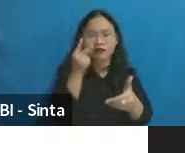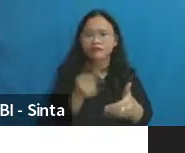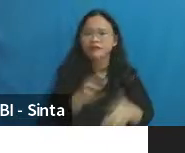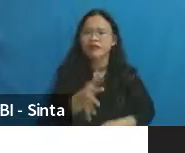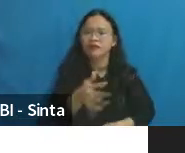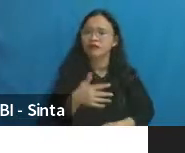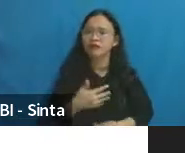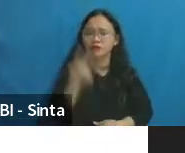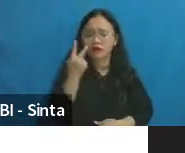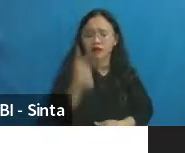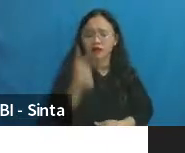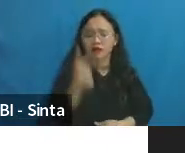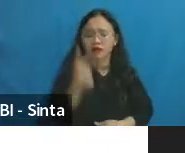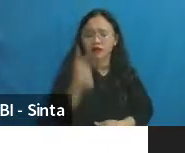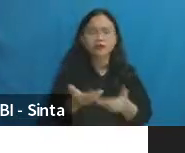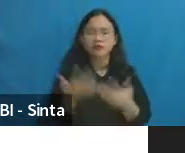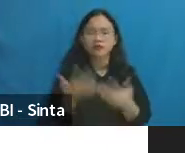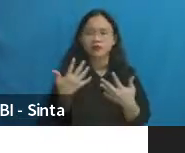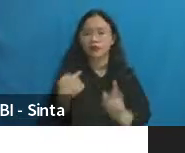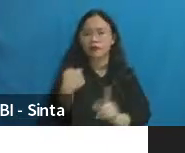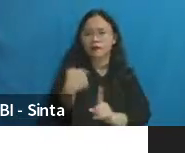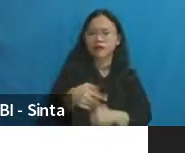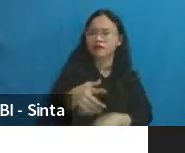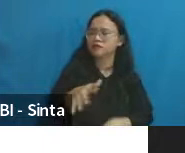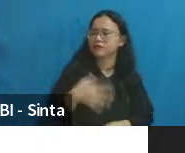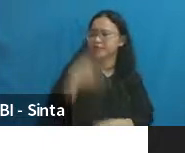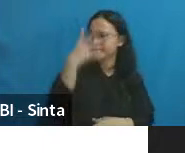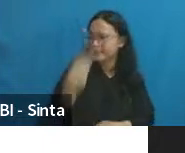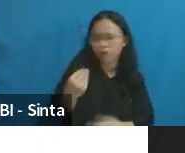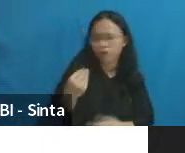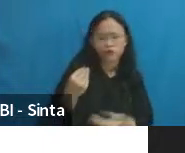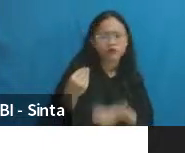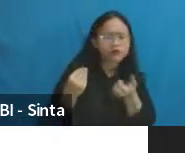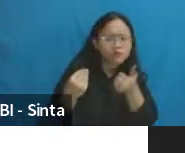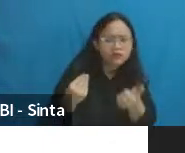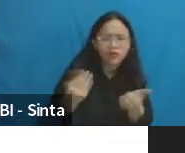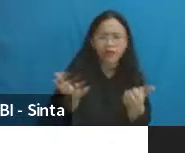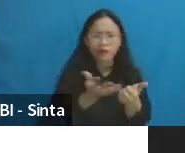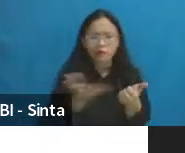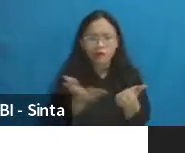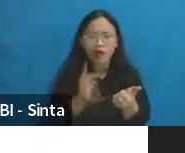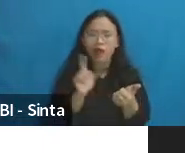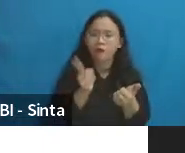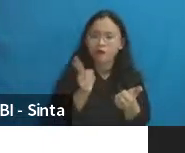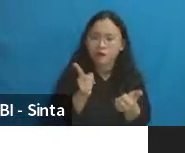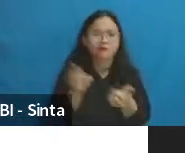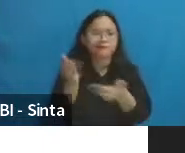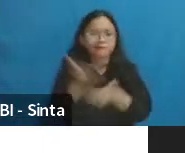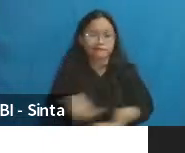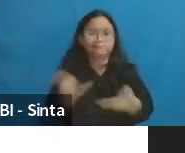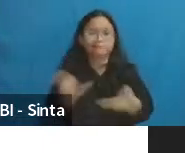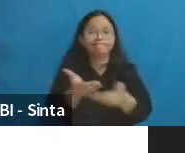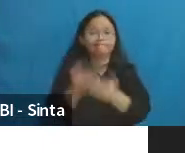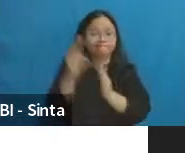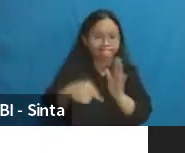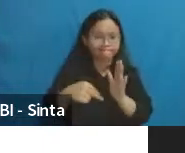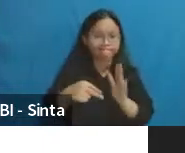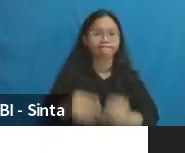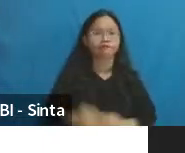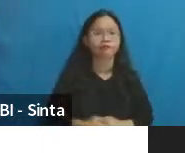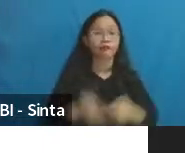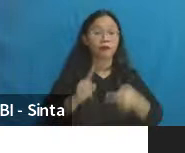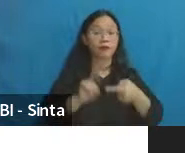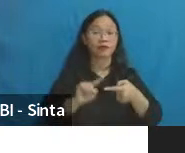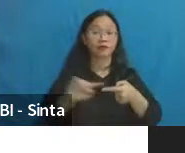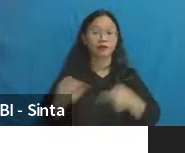of the situation going on in the region. So firstly, we'll take a look at some of the